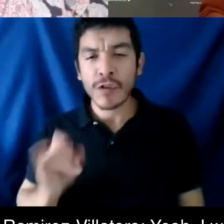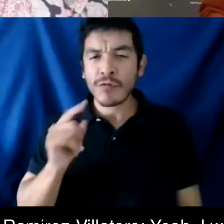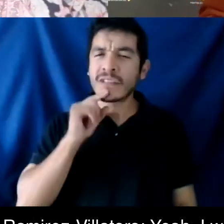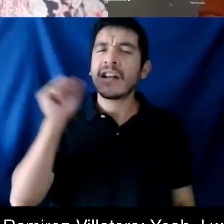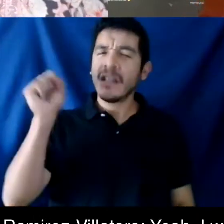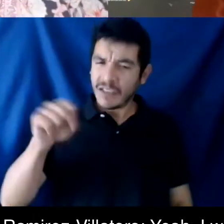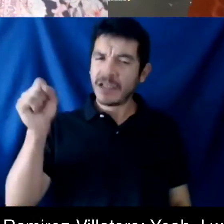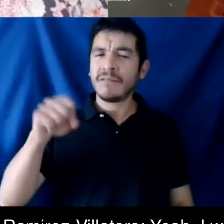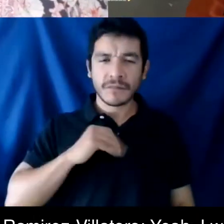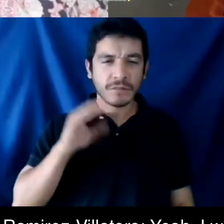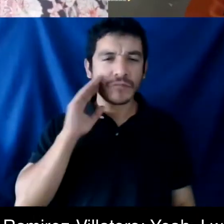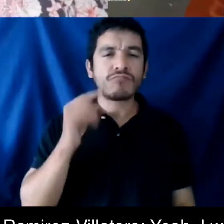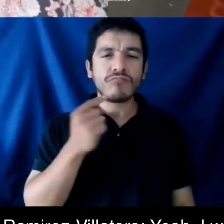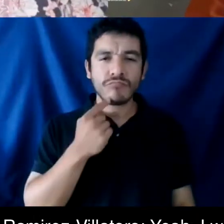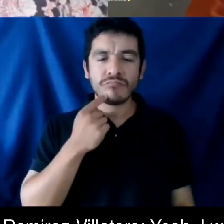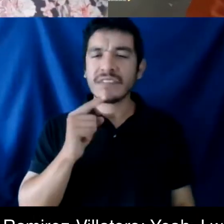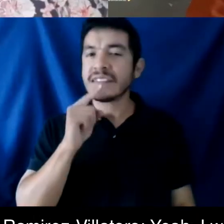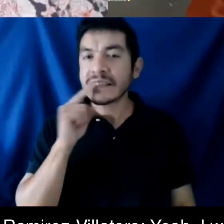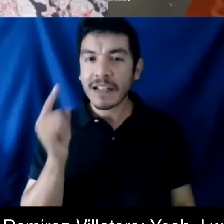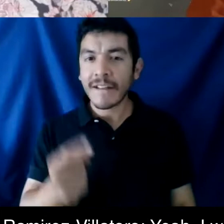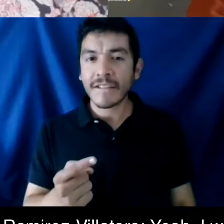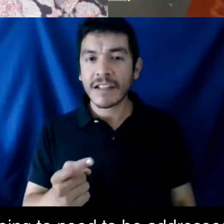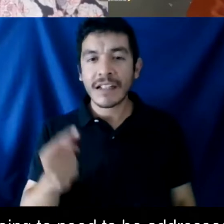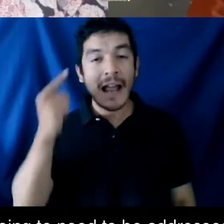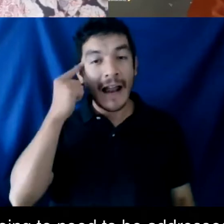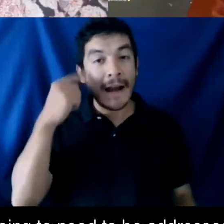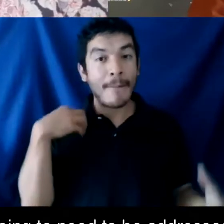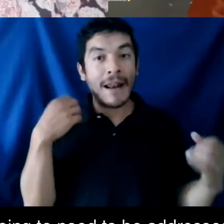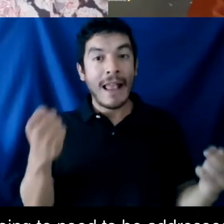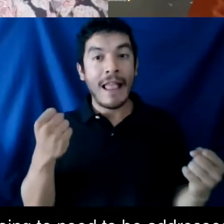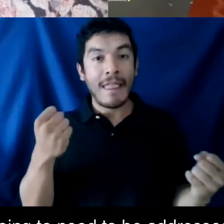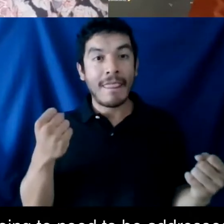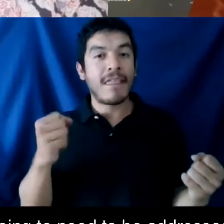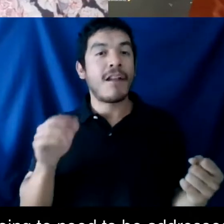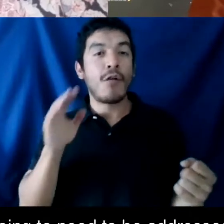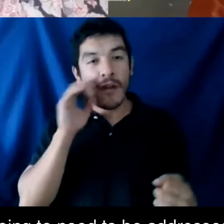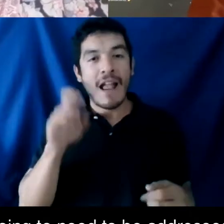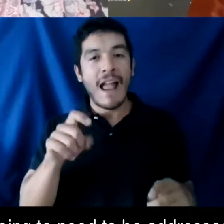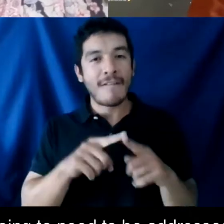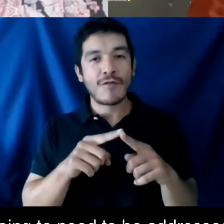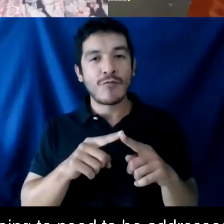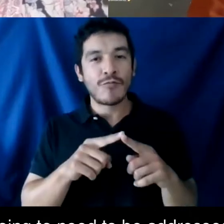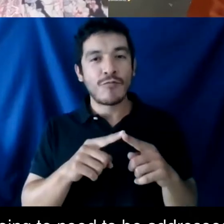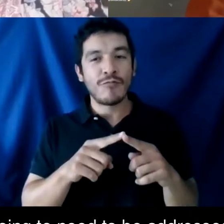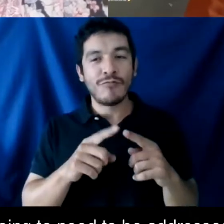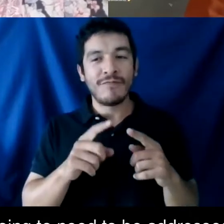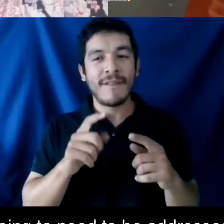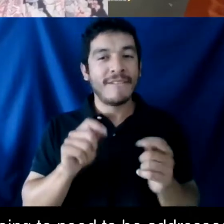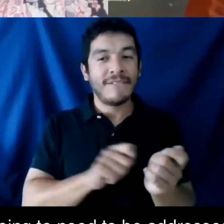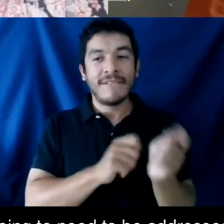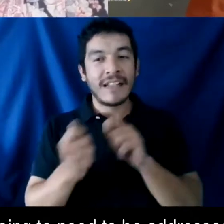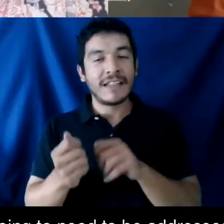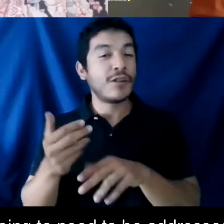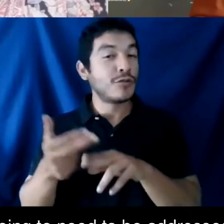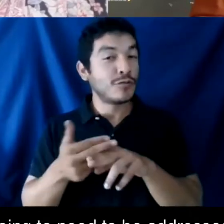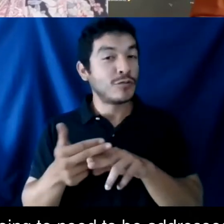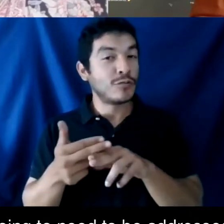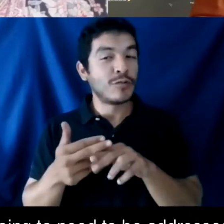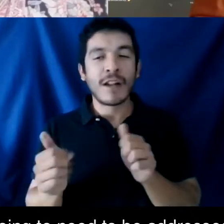would say there's definitely a mental health crisis that is going to need to be addressed pretty soon. Just